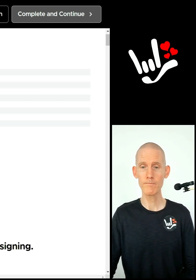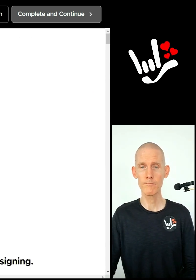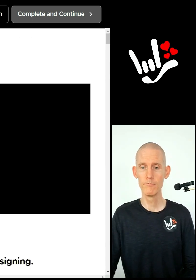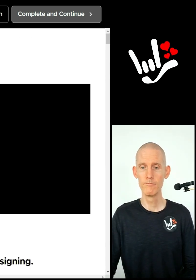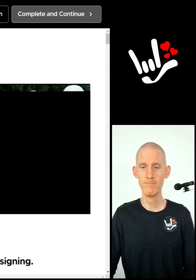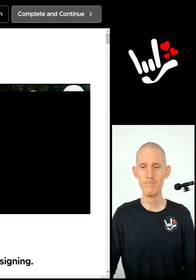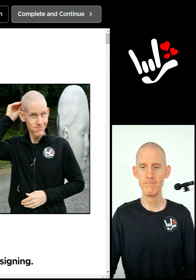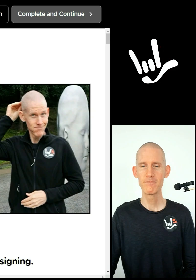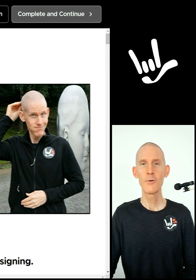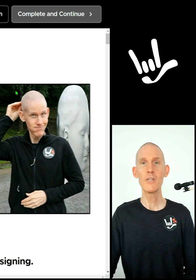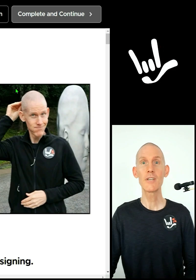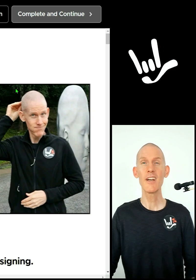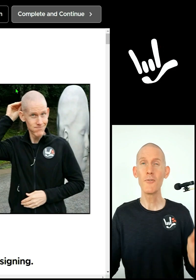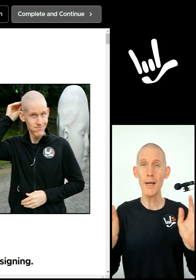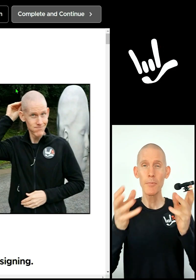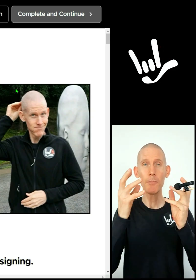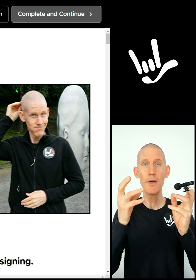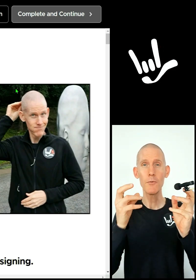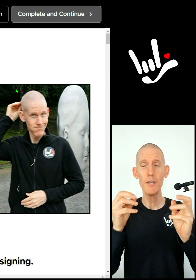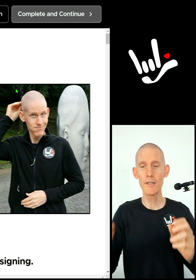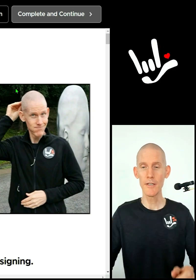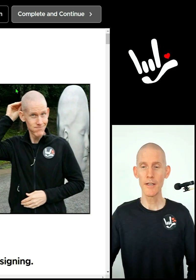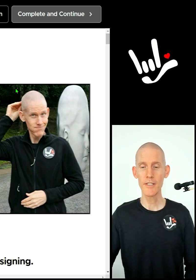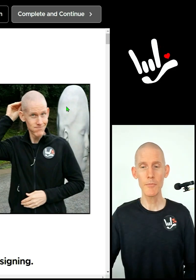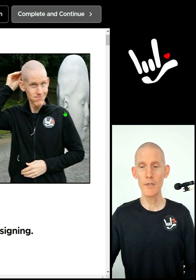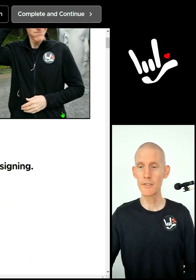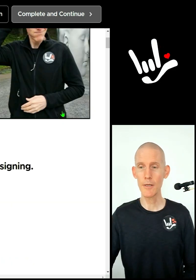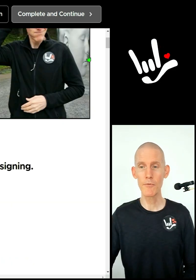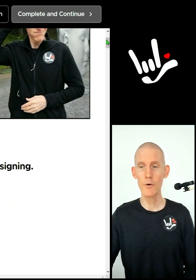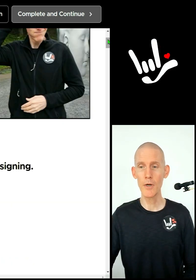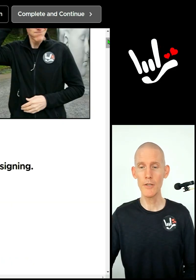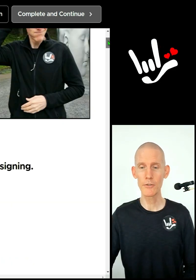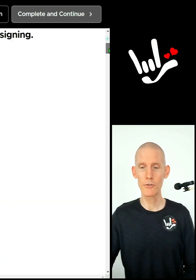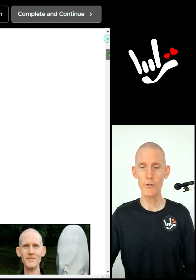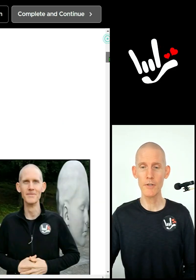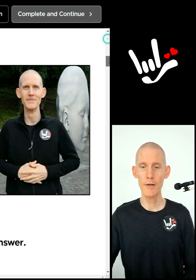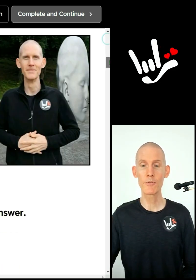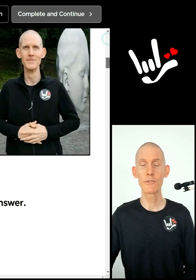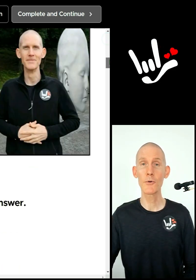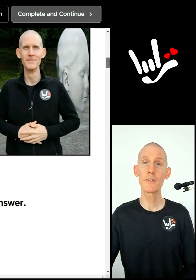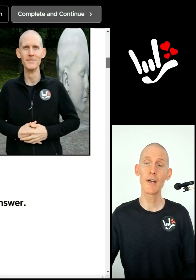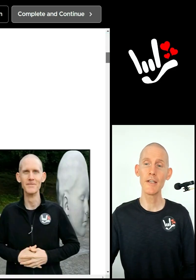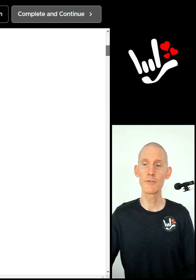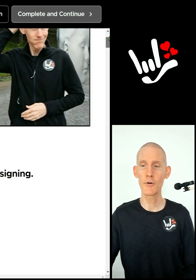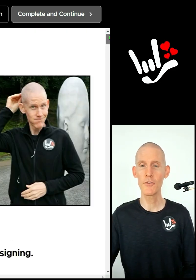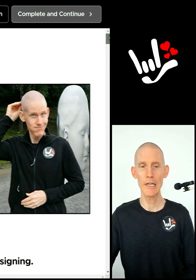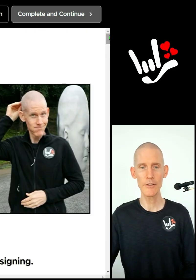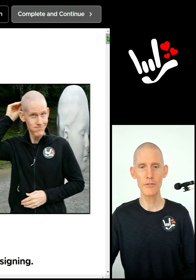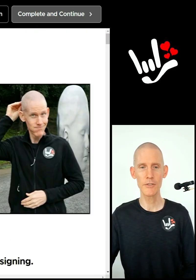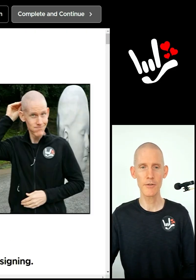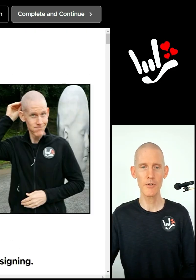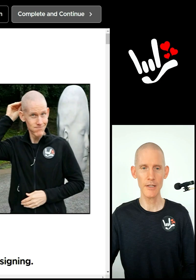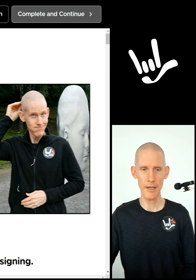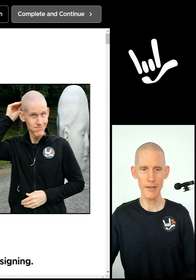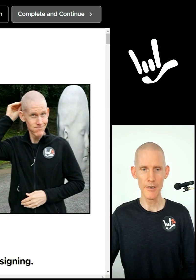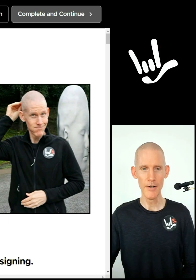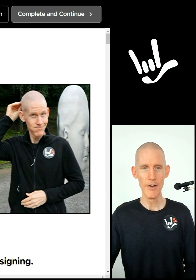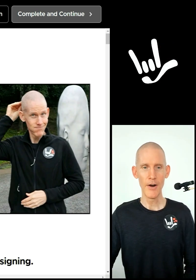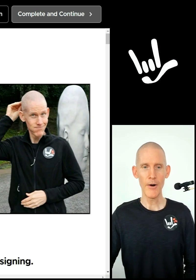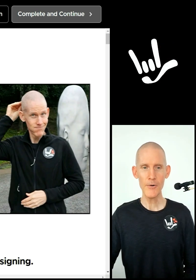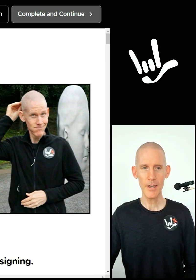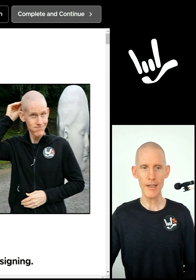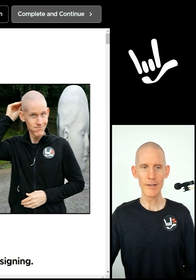outro. We just kind of wrap up that week. Same thing, same format. You can scroll down for slower signing, scroll for the answer and stuff like